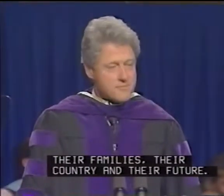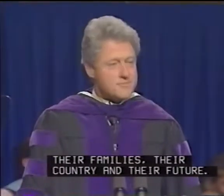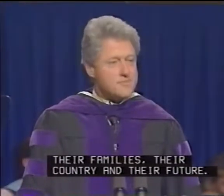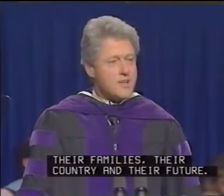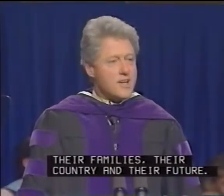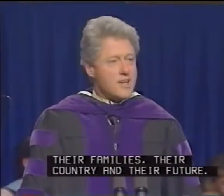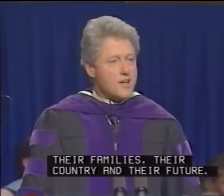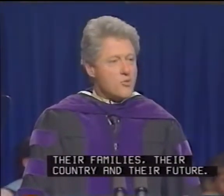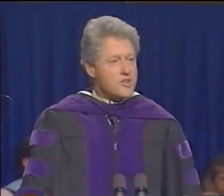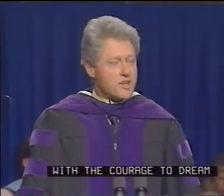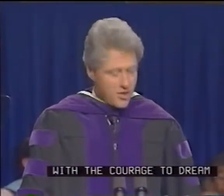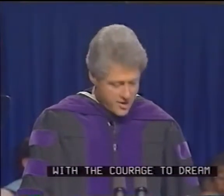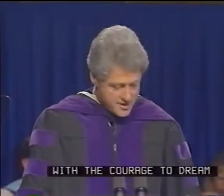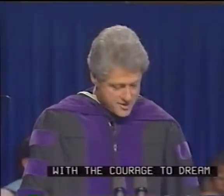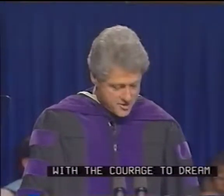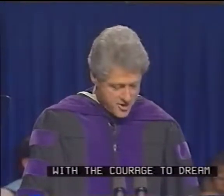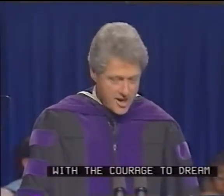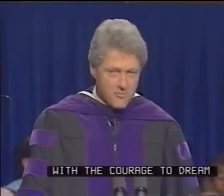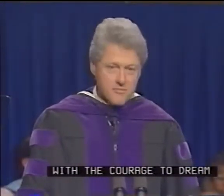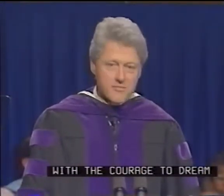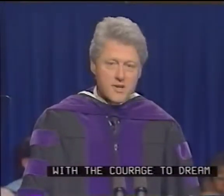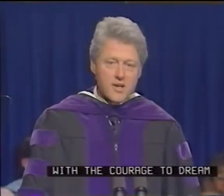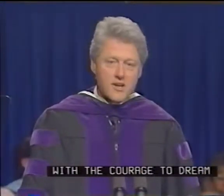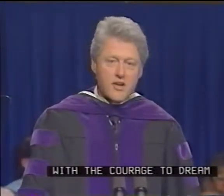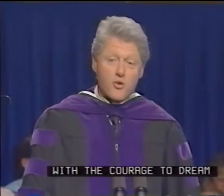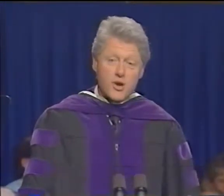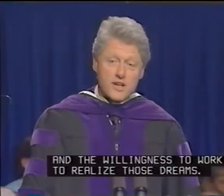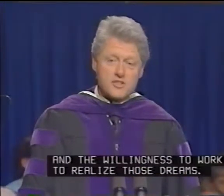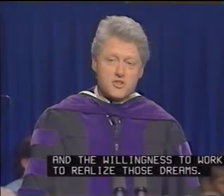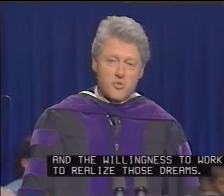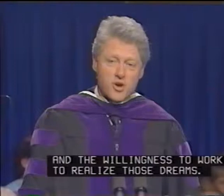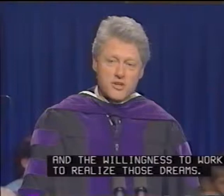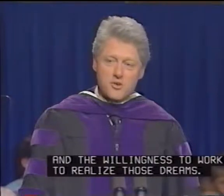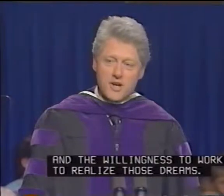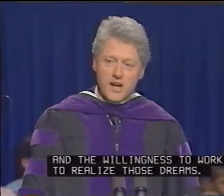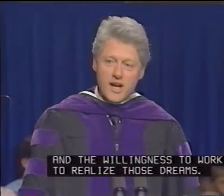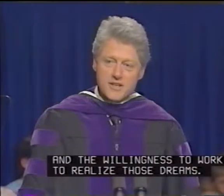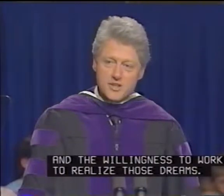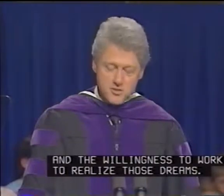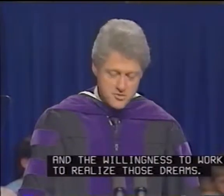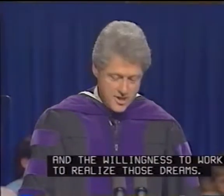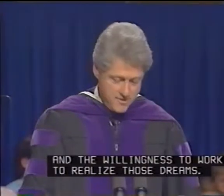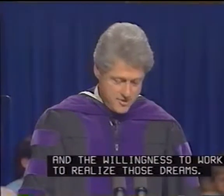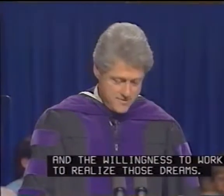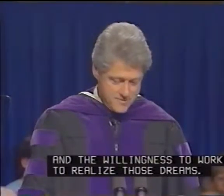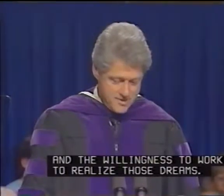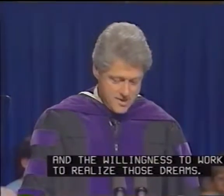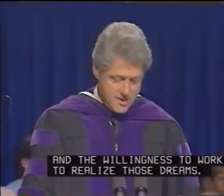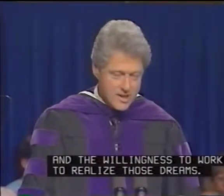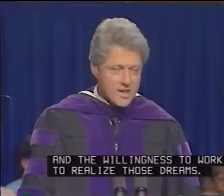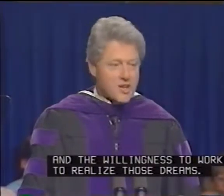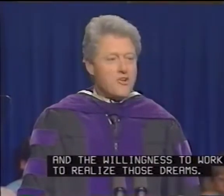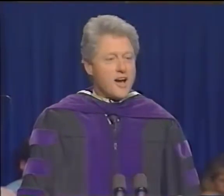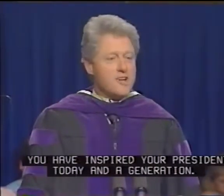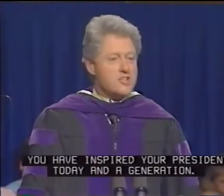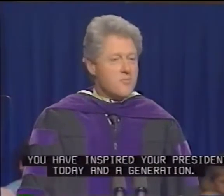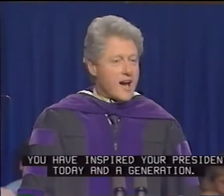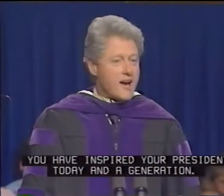with the courage to dream and the willingness to work to realize those dreams. You have inspired